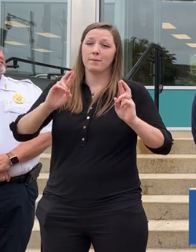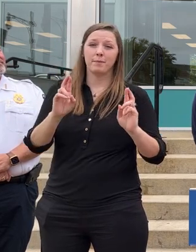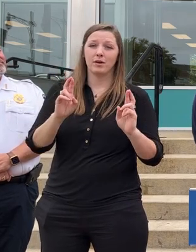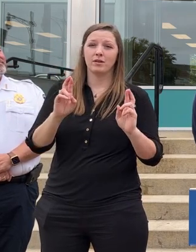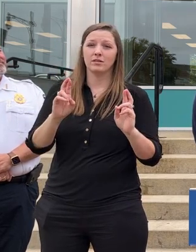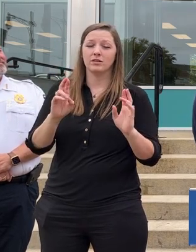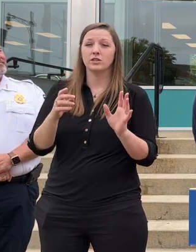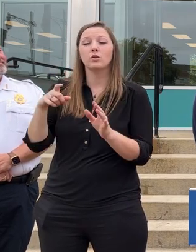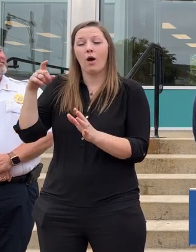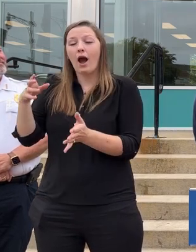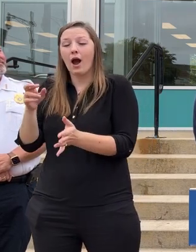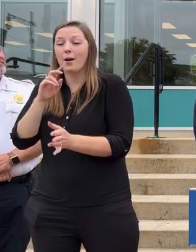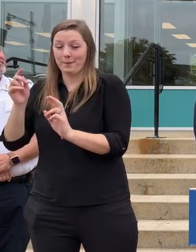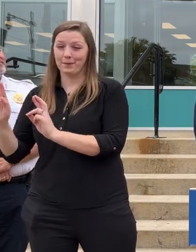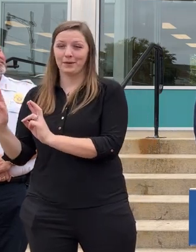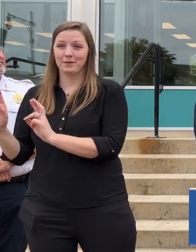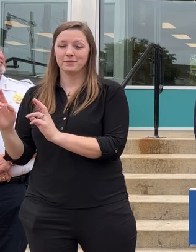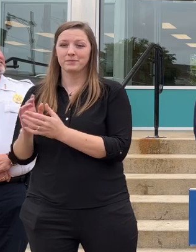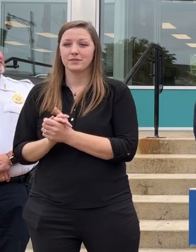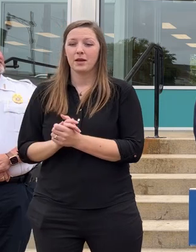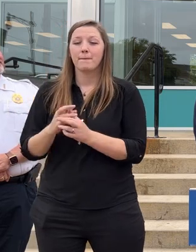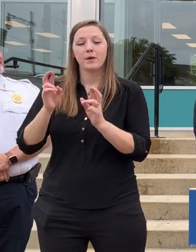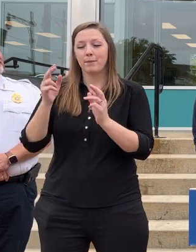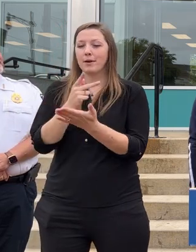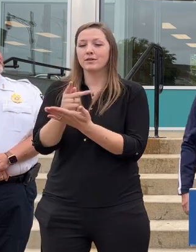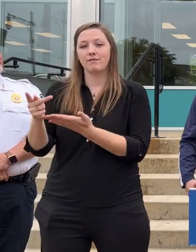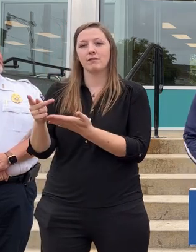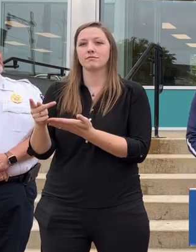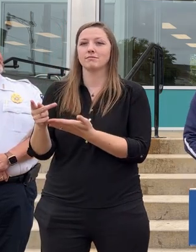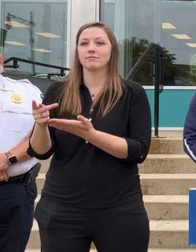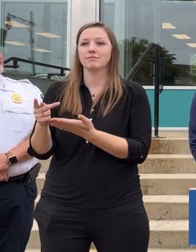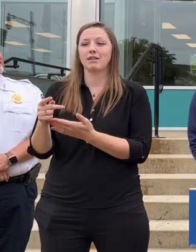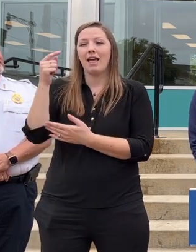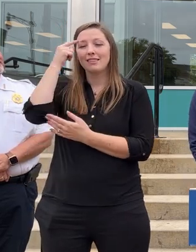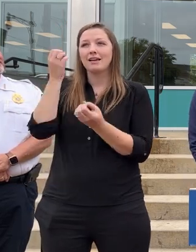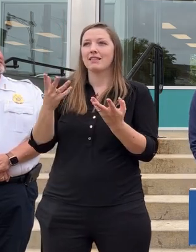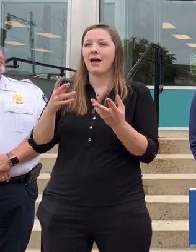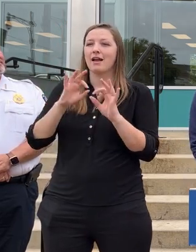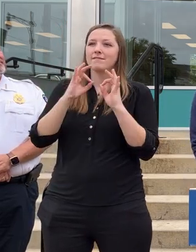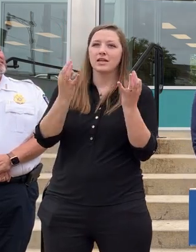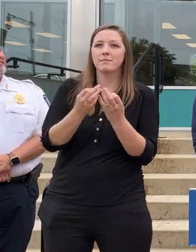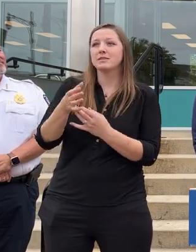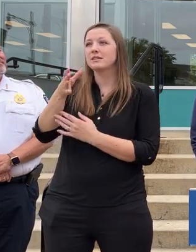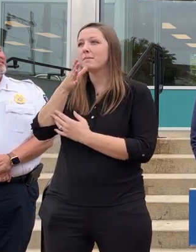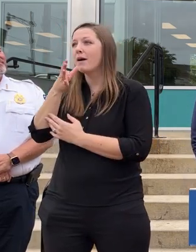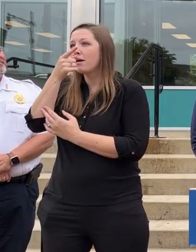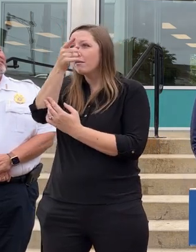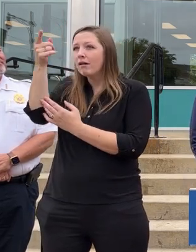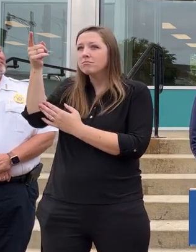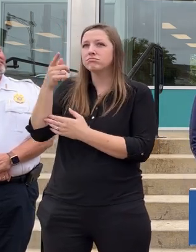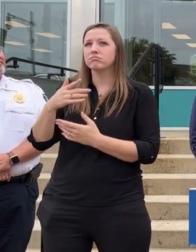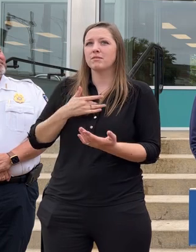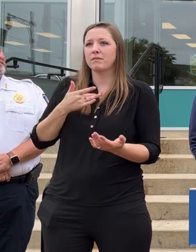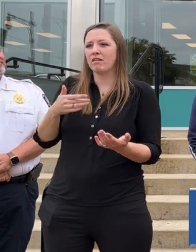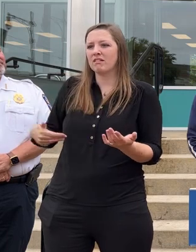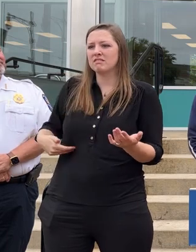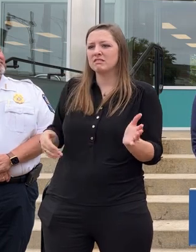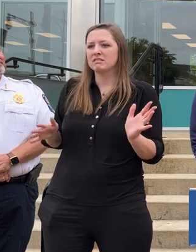are prepared, but you're prepared to fail. I think there are lots of families and mothers across Erie County that may have felt that